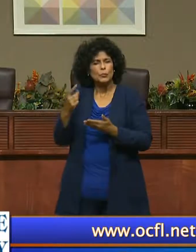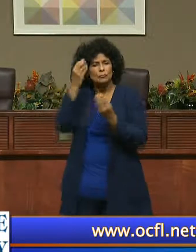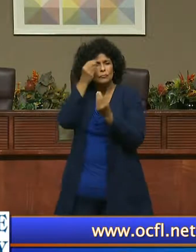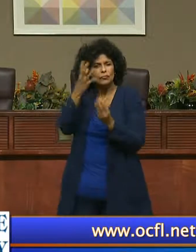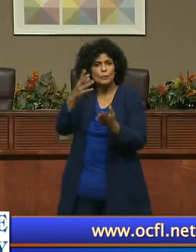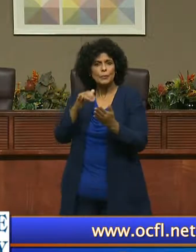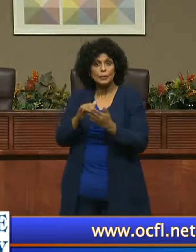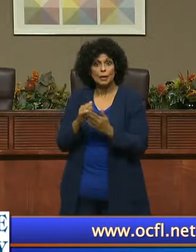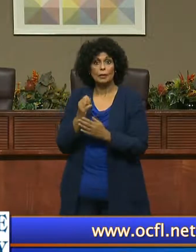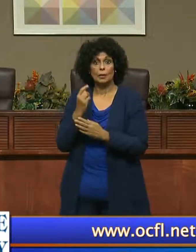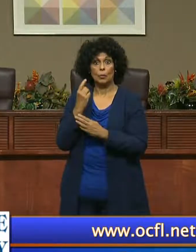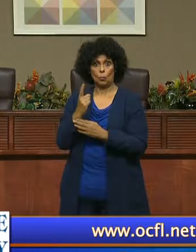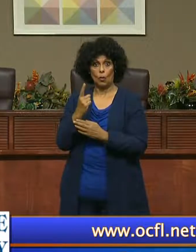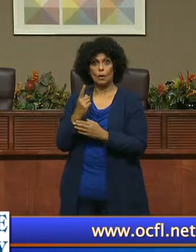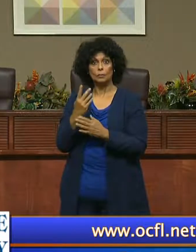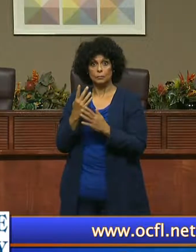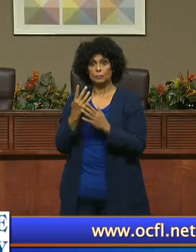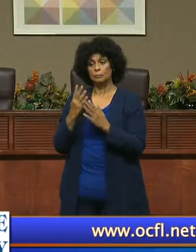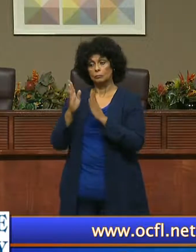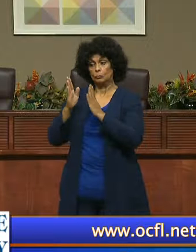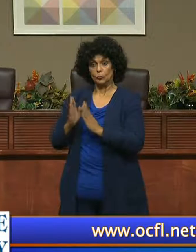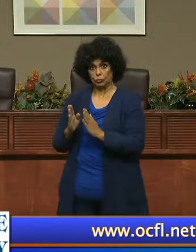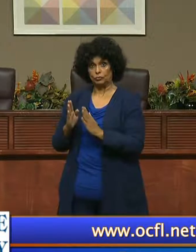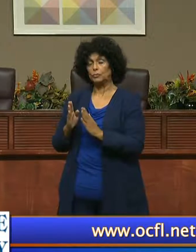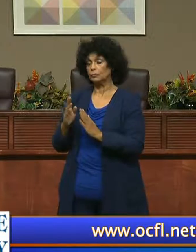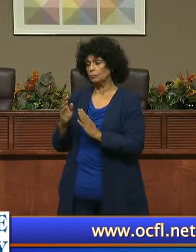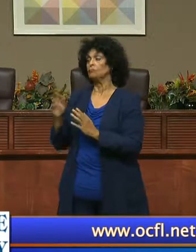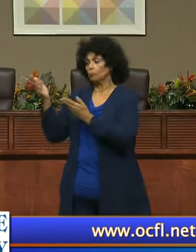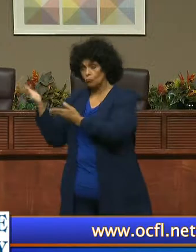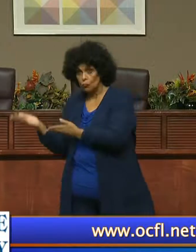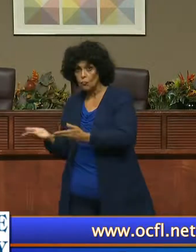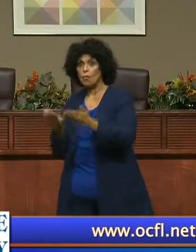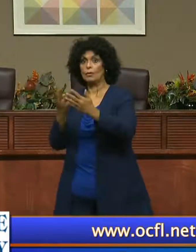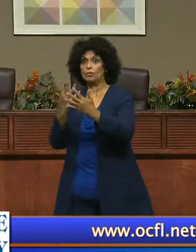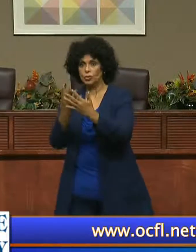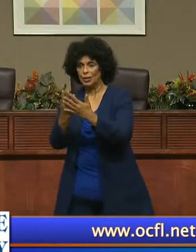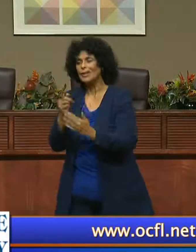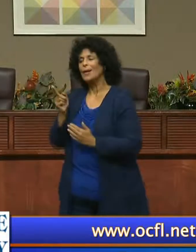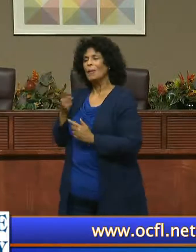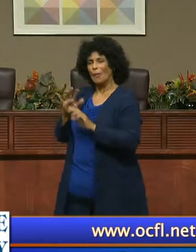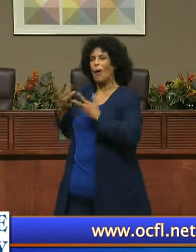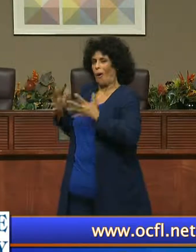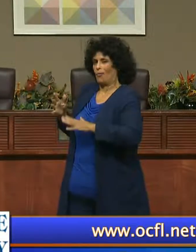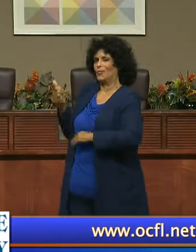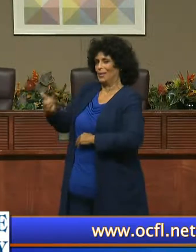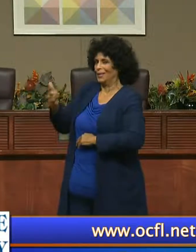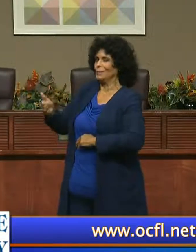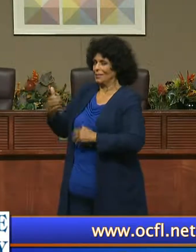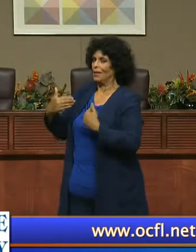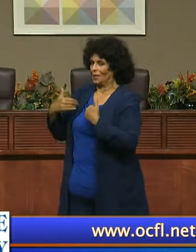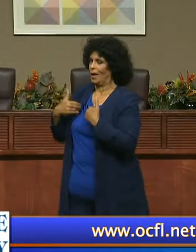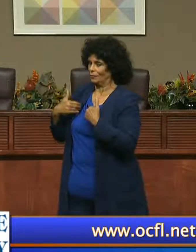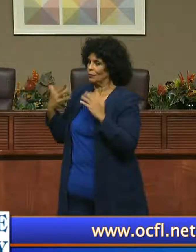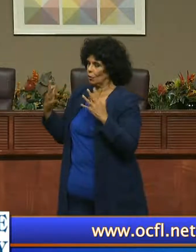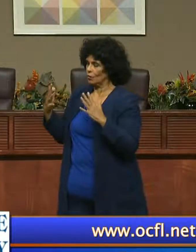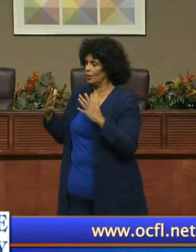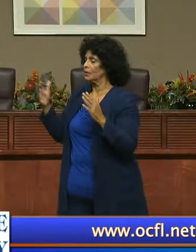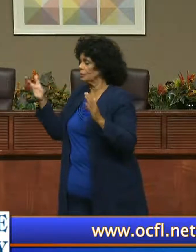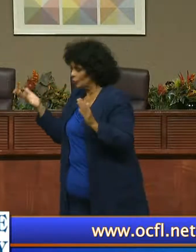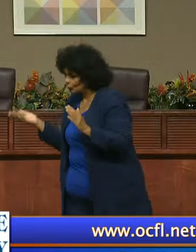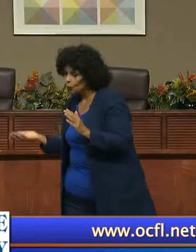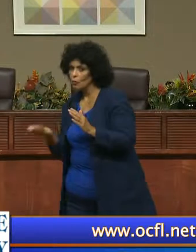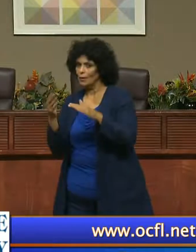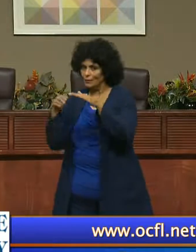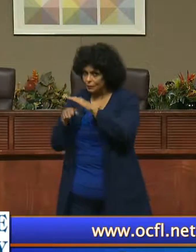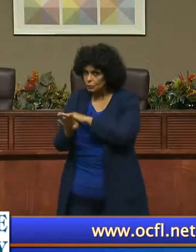who was transported to the jail. His condition was already known to us at that time. He was already positive when he entered our jail.